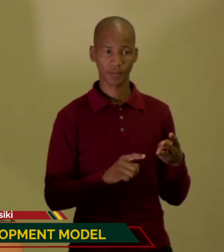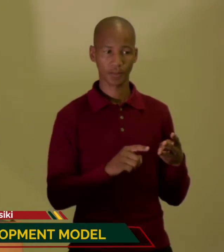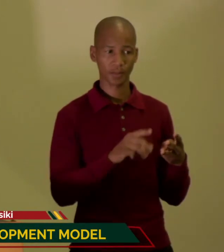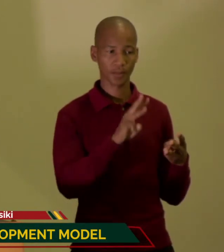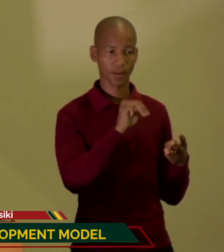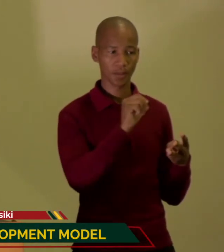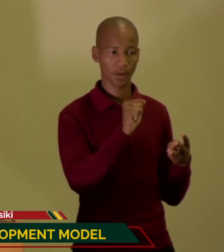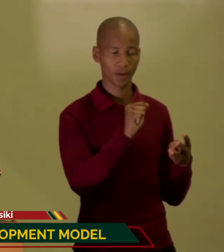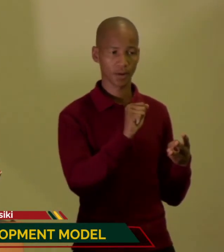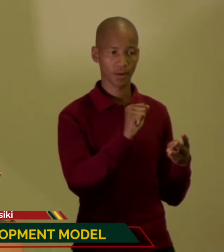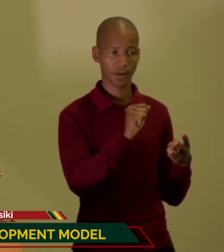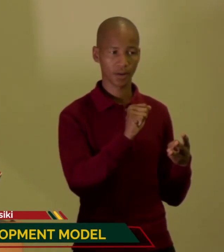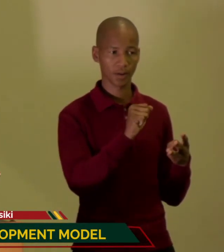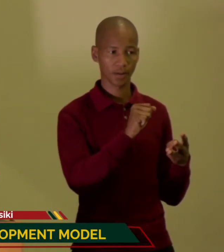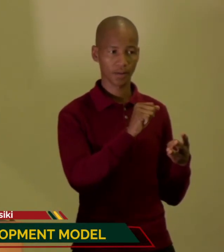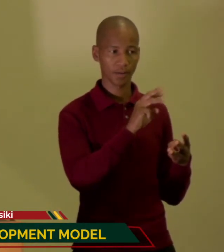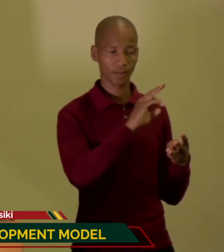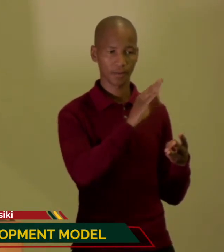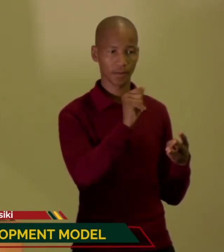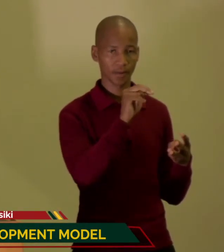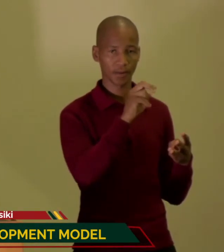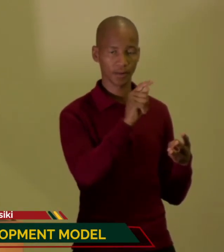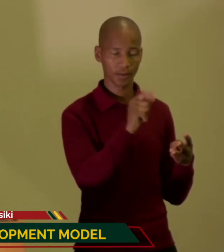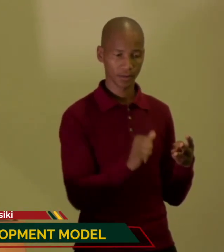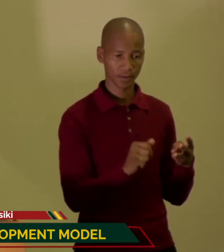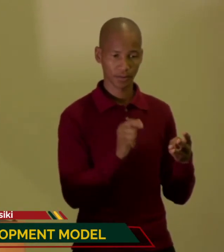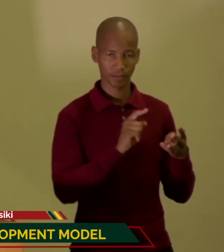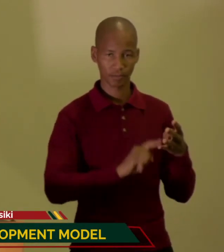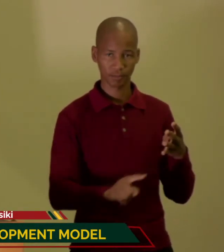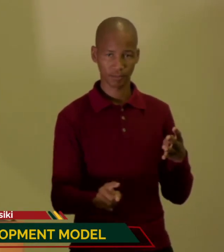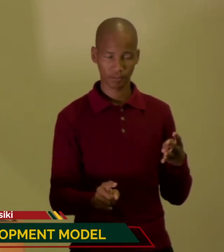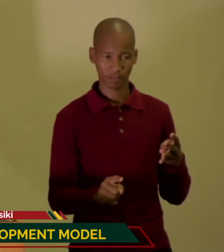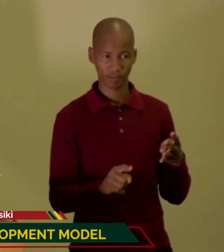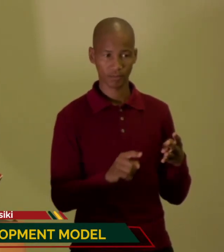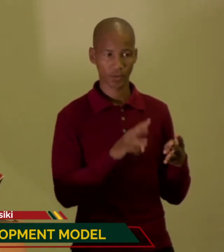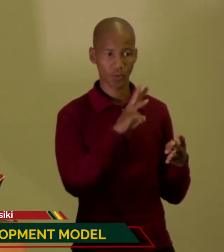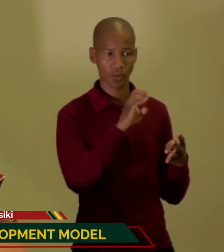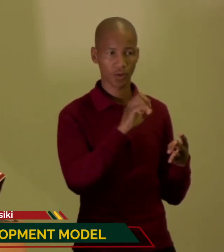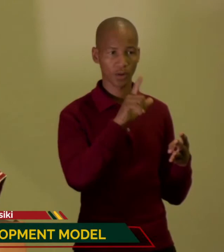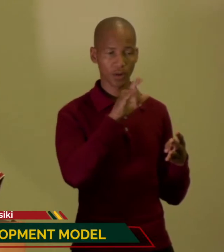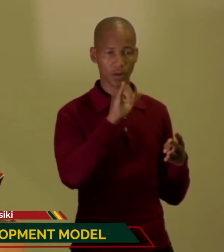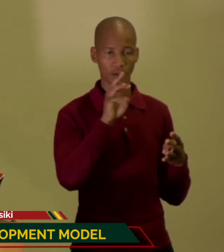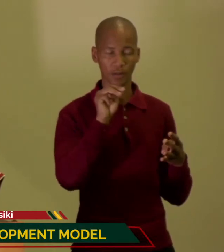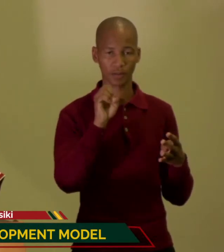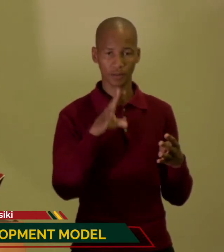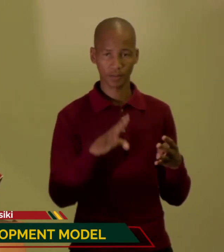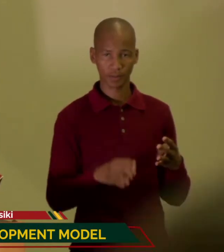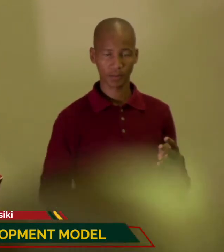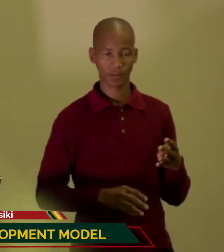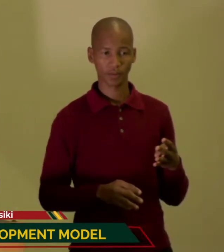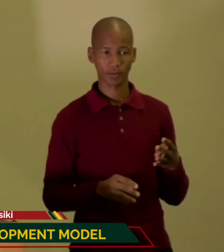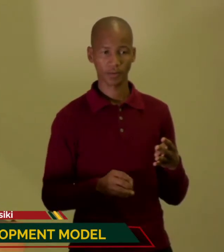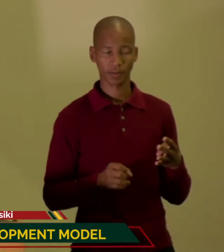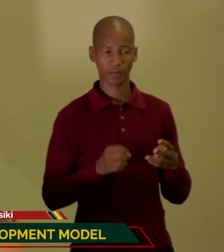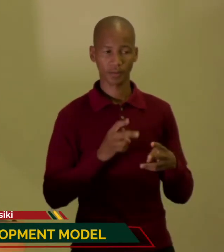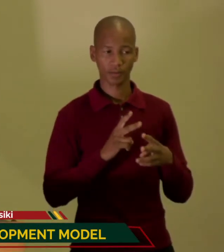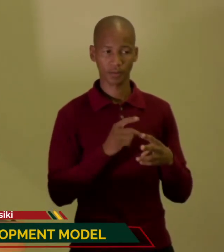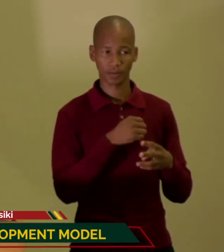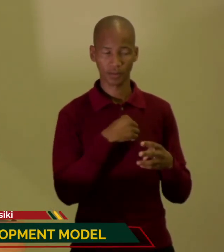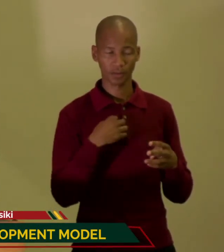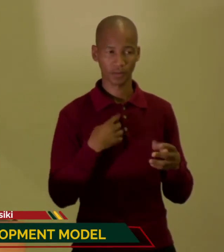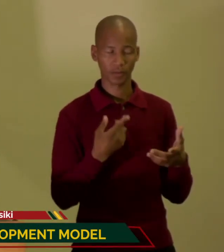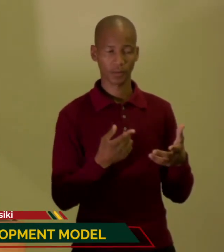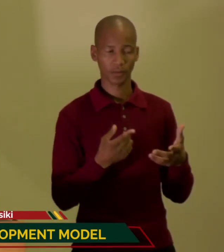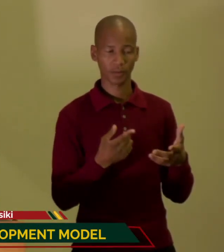Maef Mamfanta, we have MEC Williams. We also have our